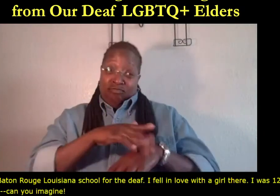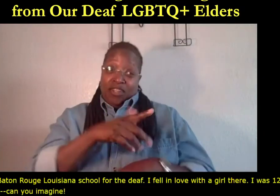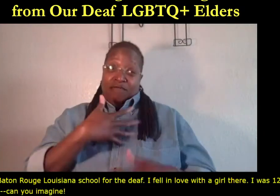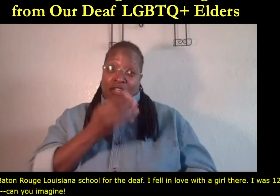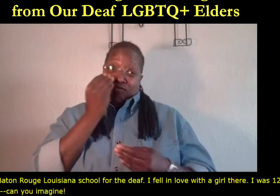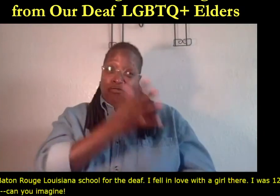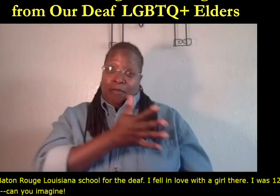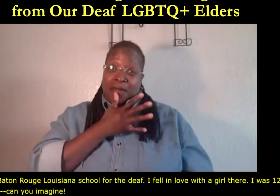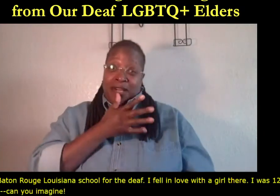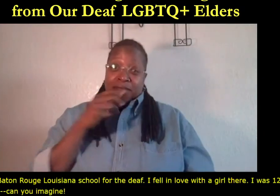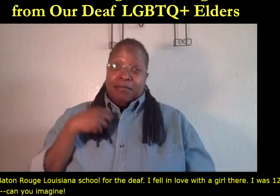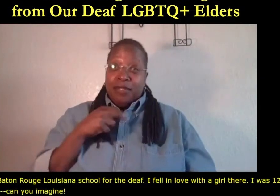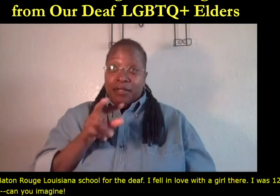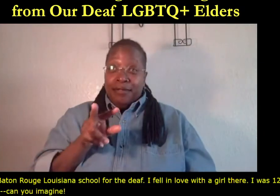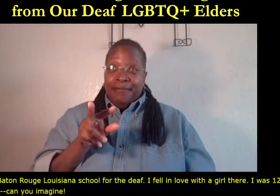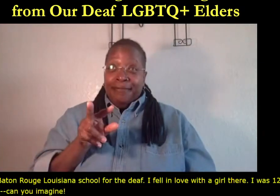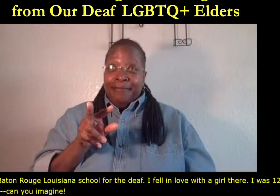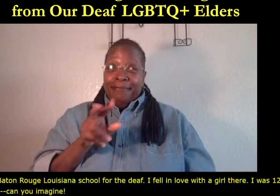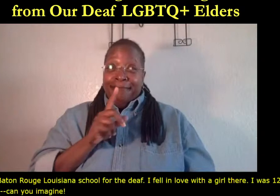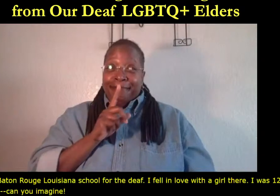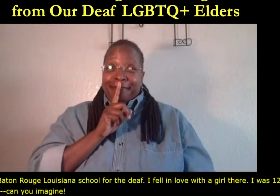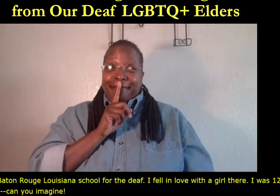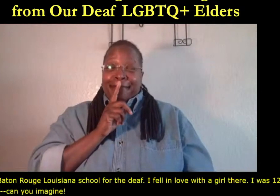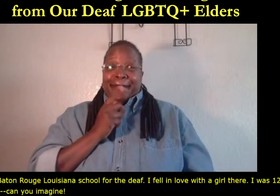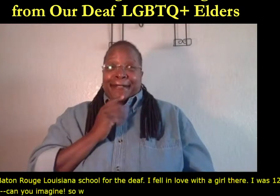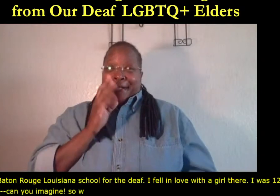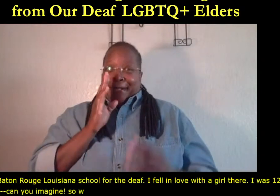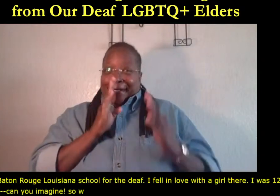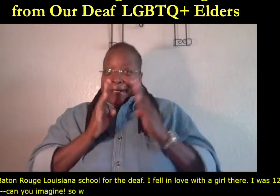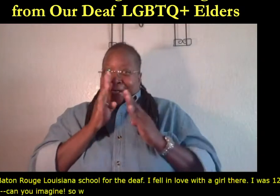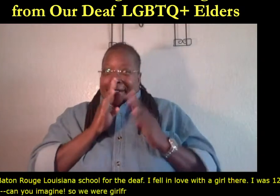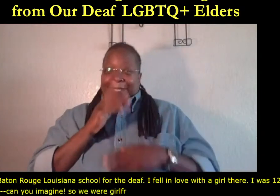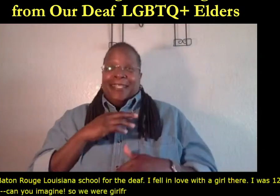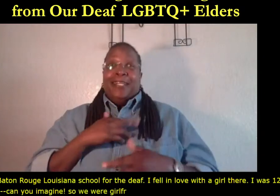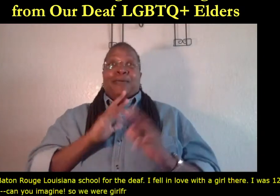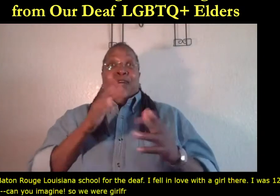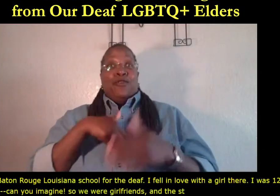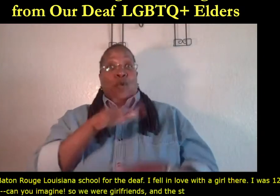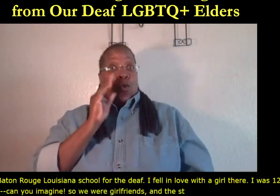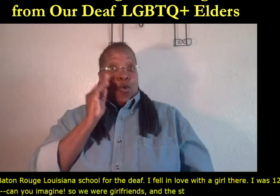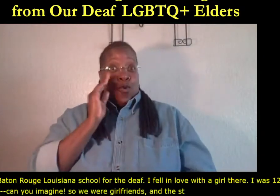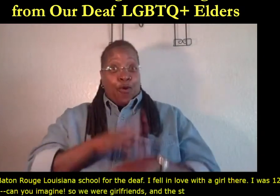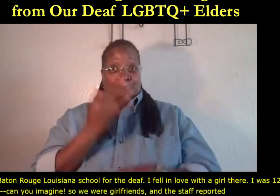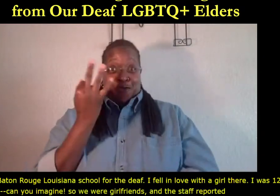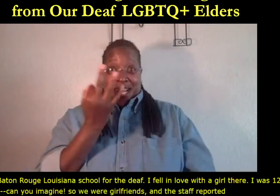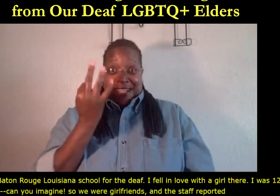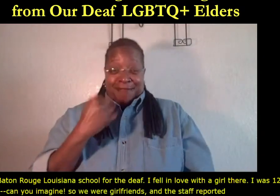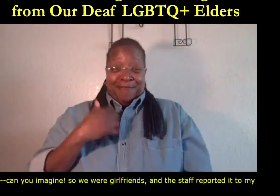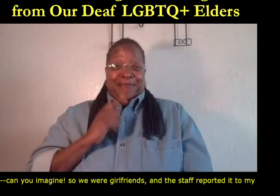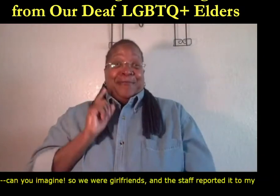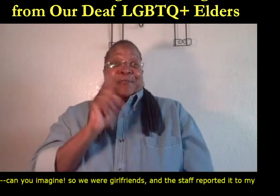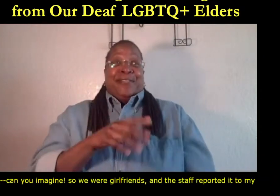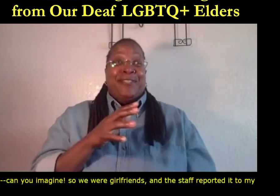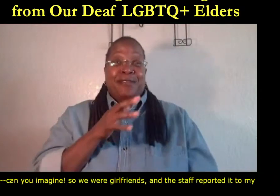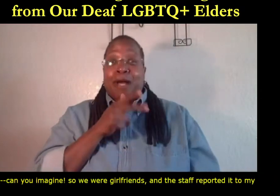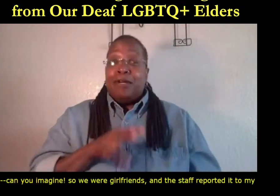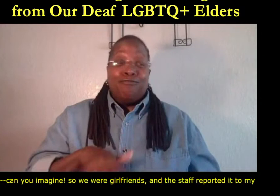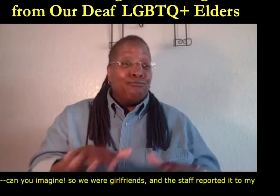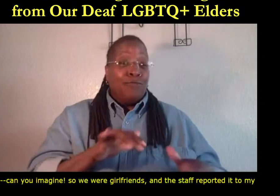the dorm staff said i'm going to tell your mother and i didn't say anything i knew i might be in trouble so i would go home on